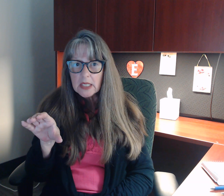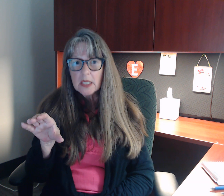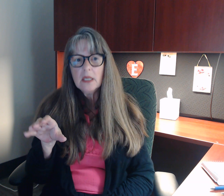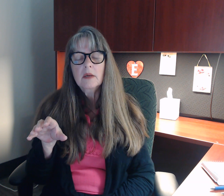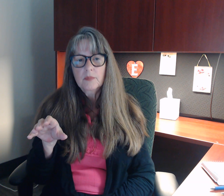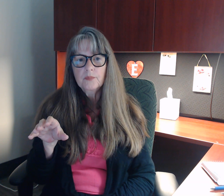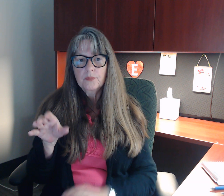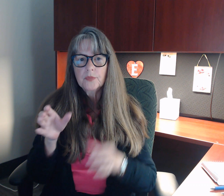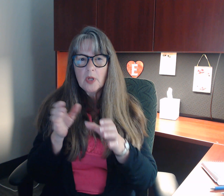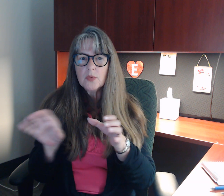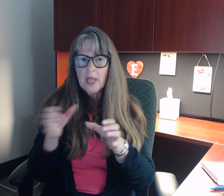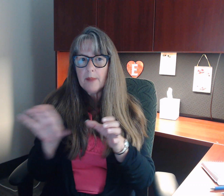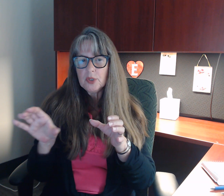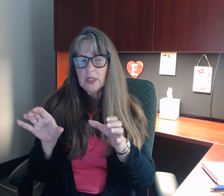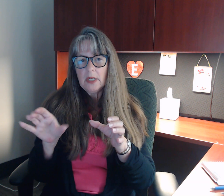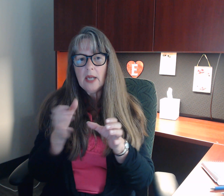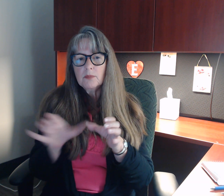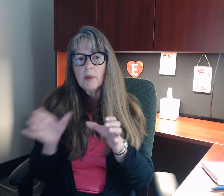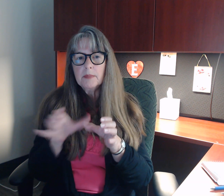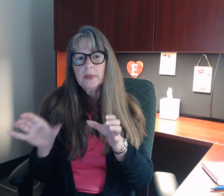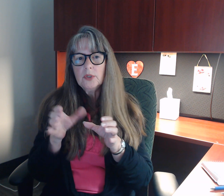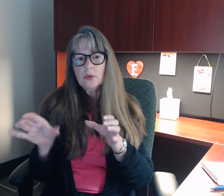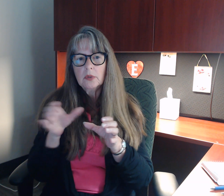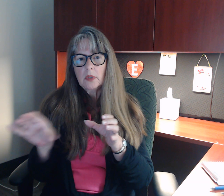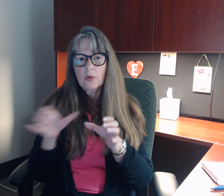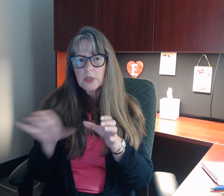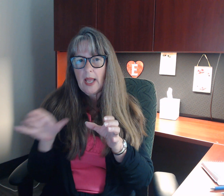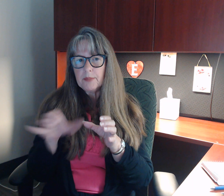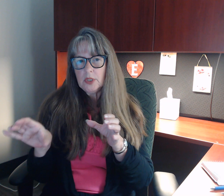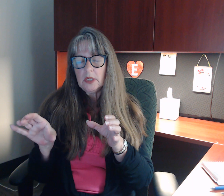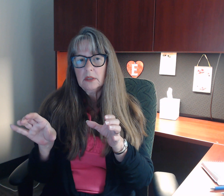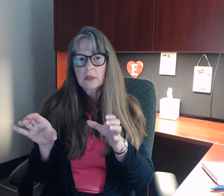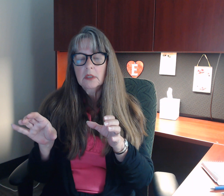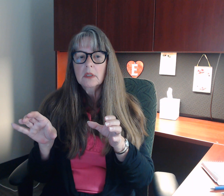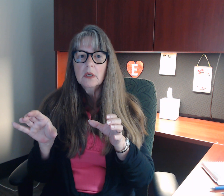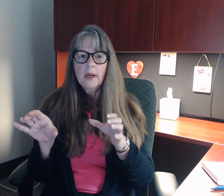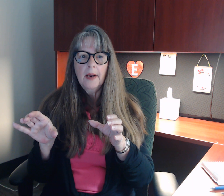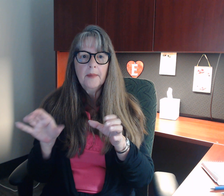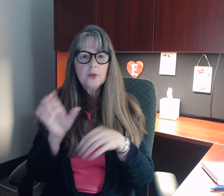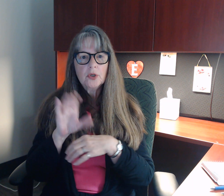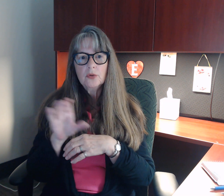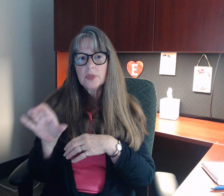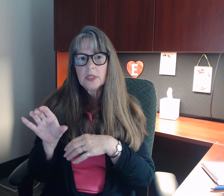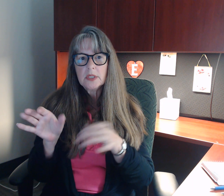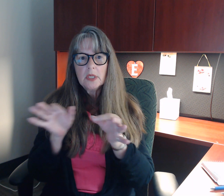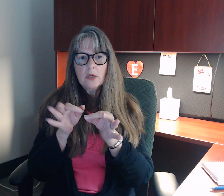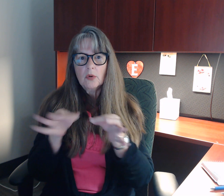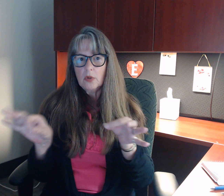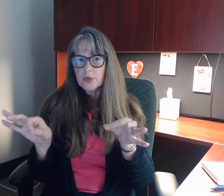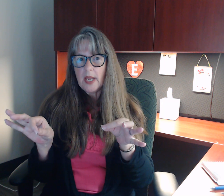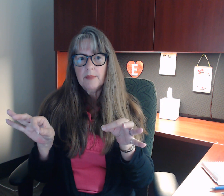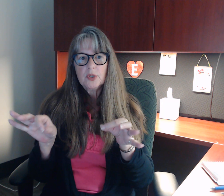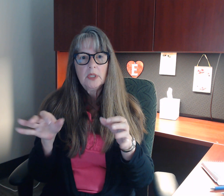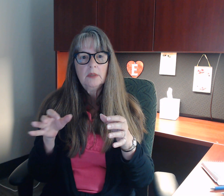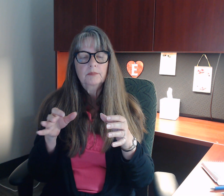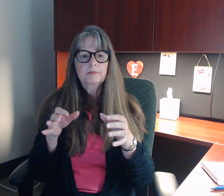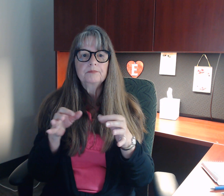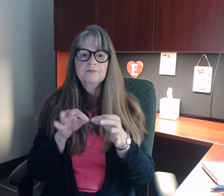CC, closed captioning. I'd probably do closed captioning, but you could do CC or closed captioning because